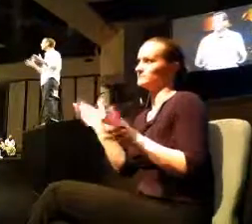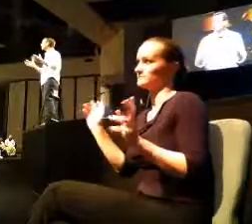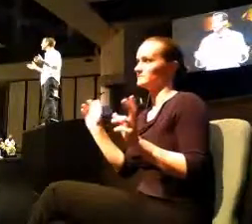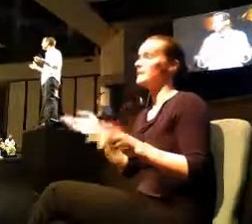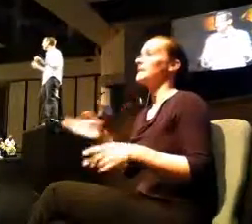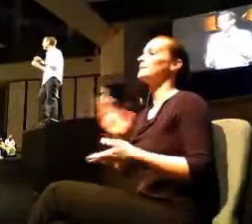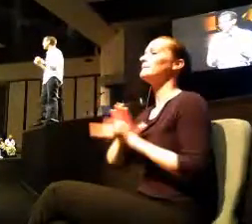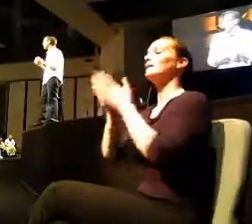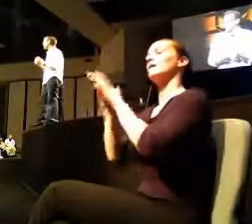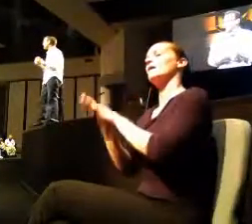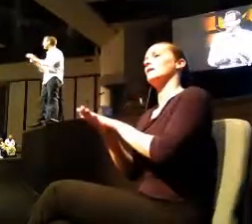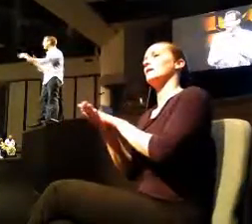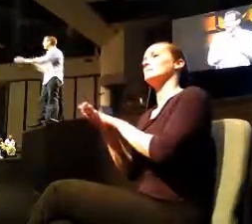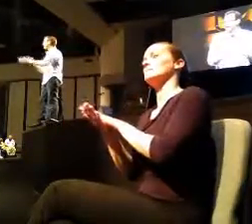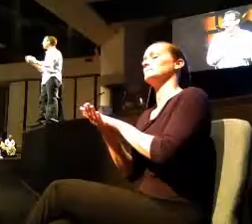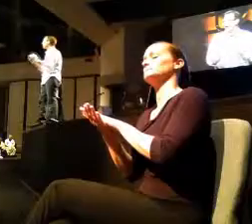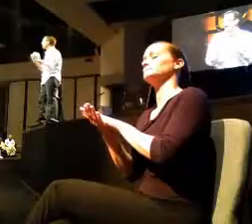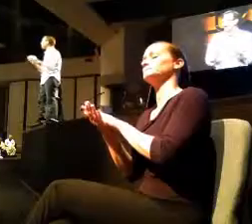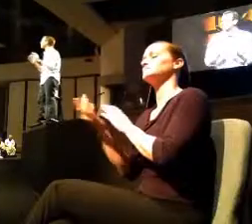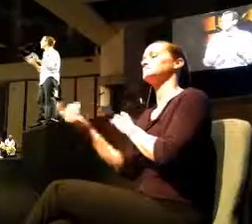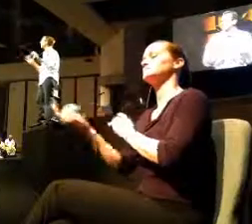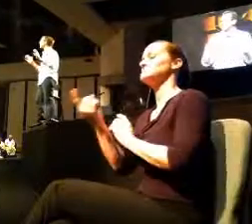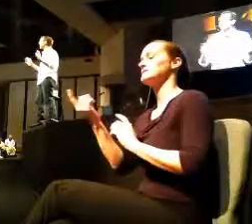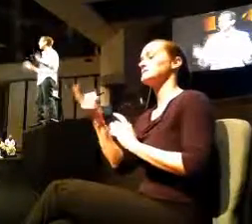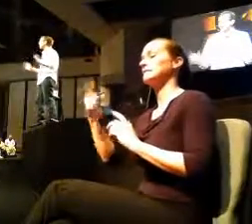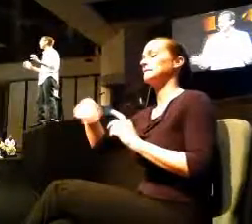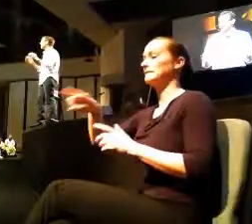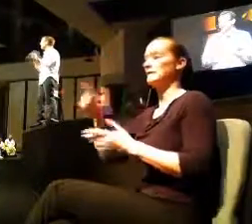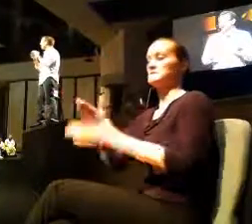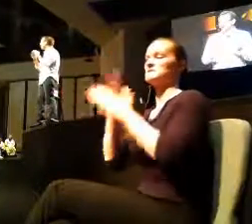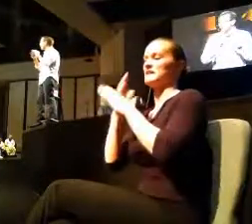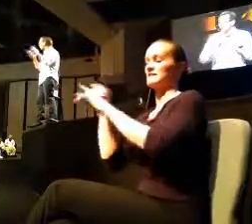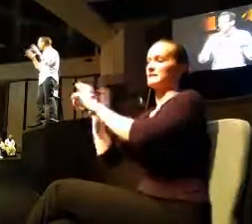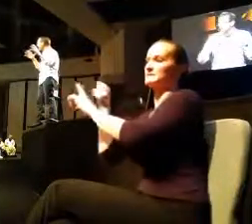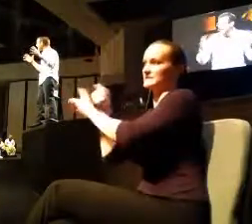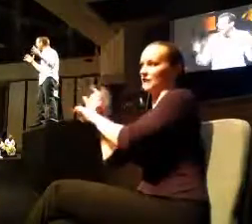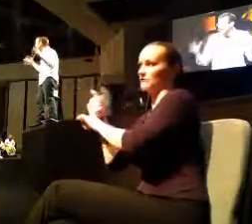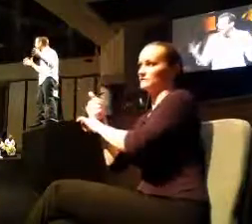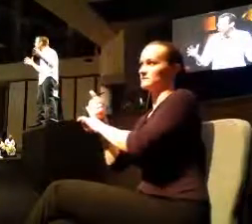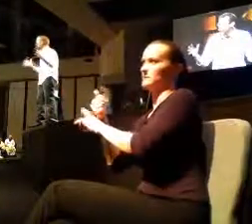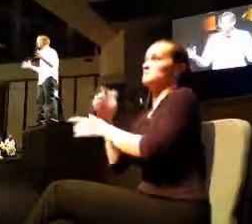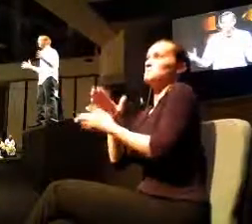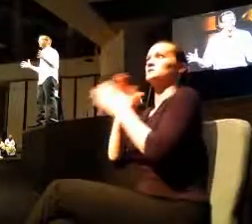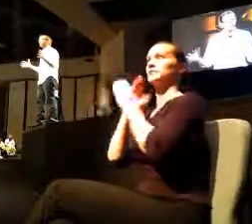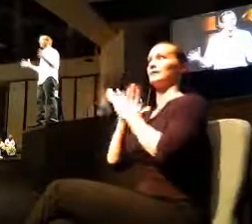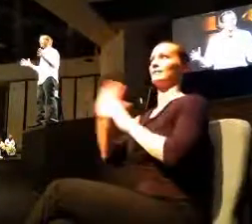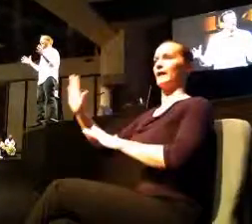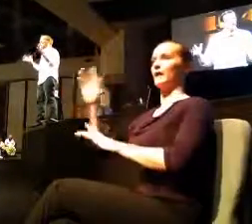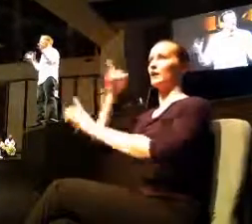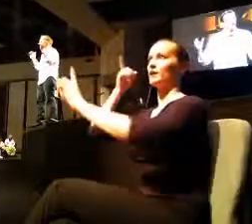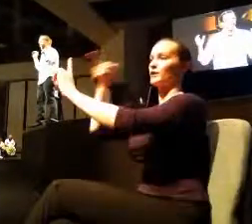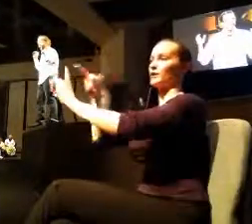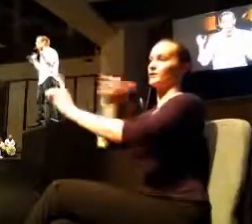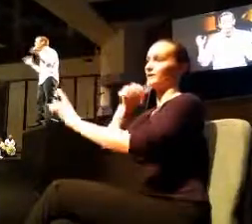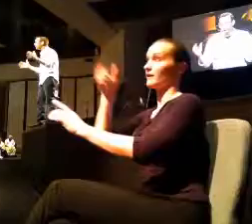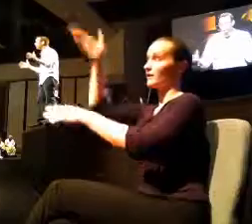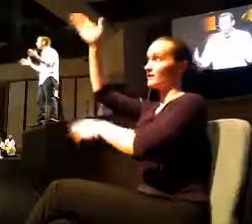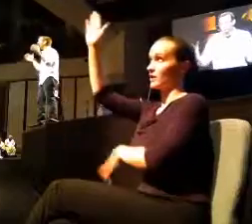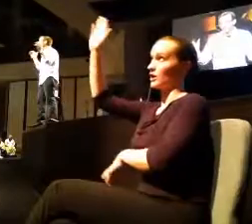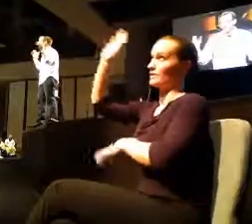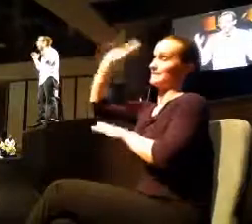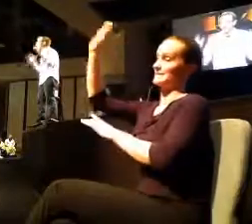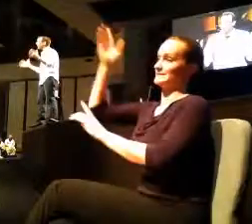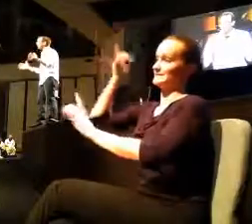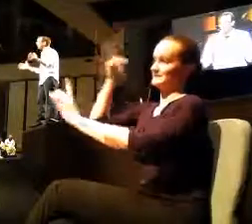become institutions that protect their set of behaviors of what they think should or shouldn't be. And they